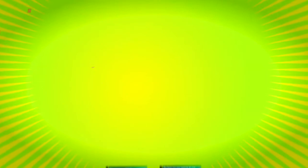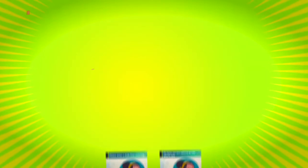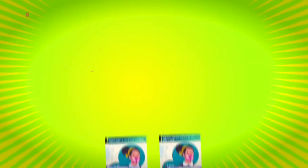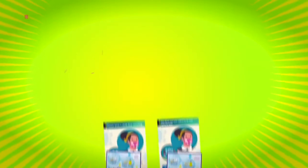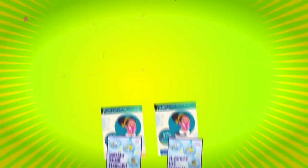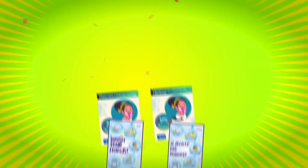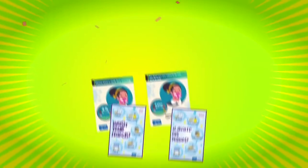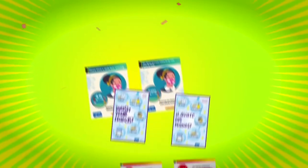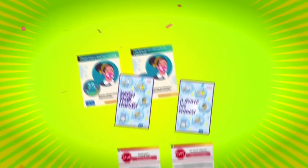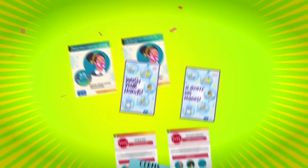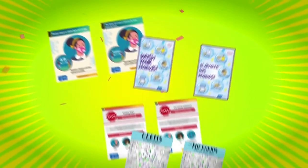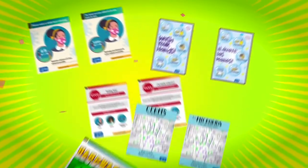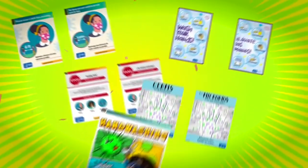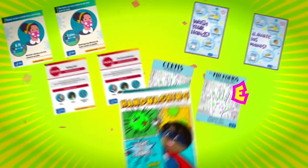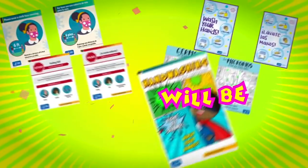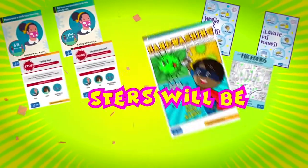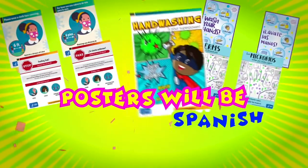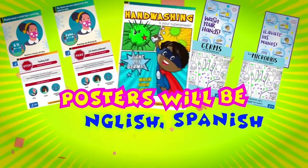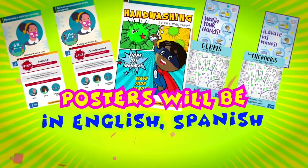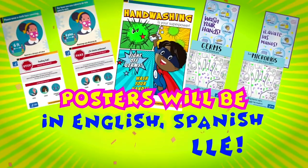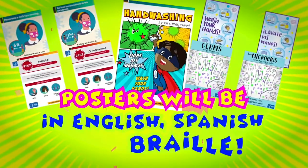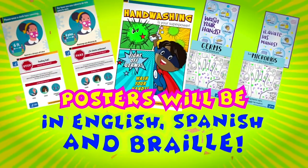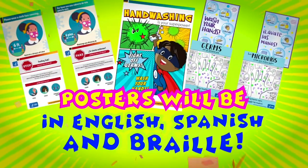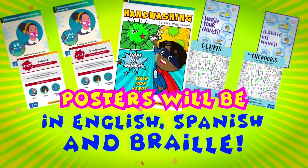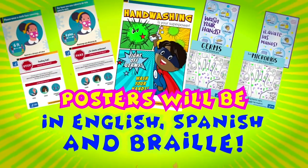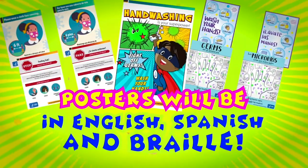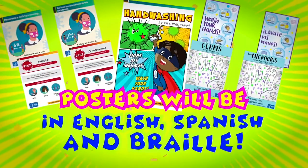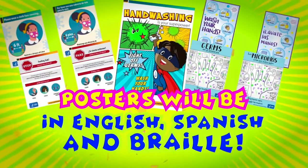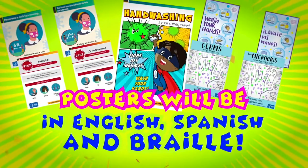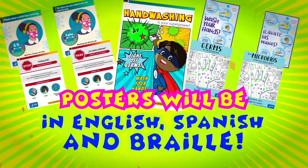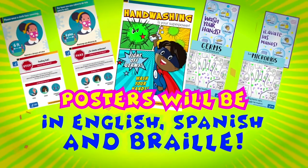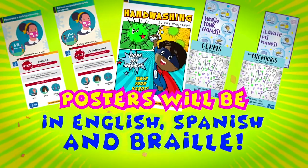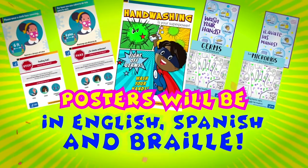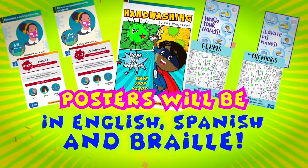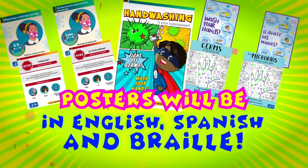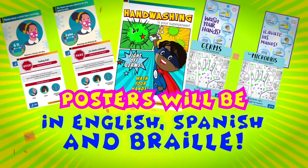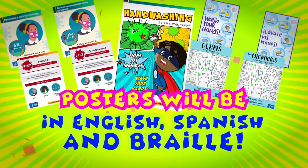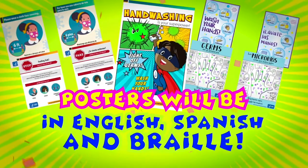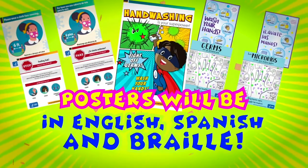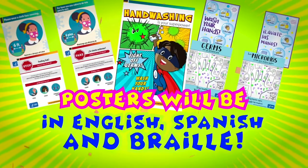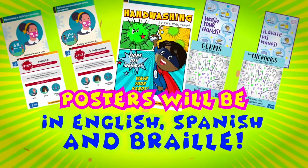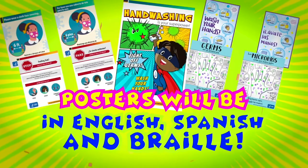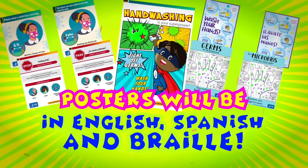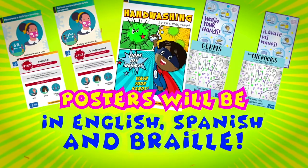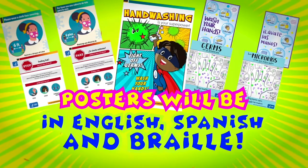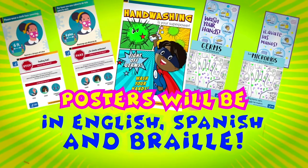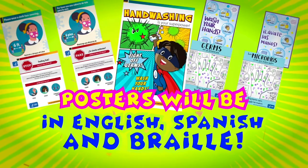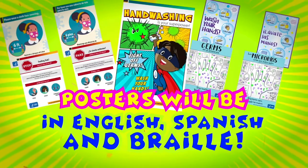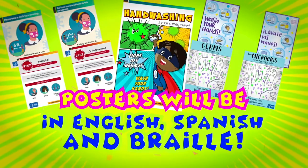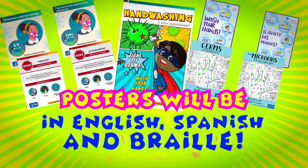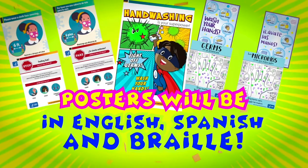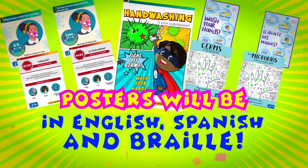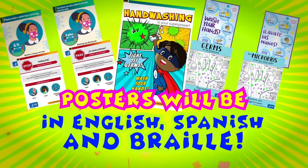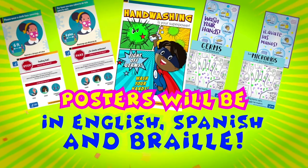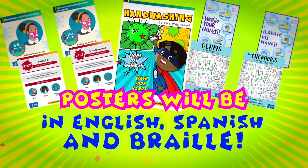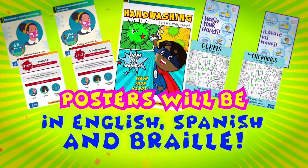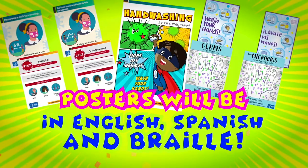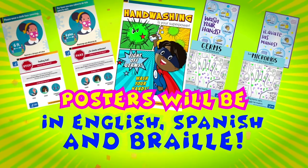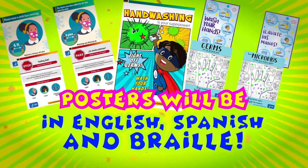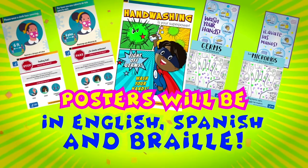posters appear. Words appear. Posters will be in English, Spanish, and Braille. The poster in the center reads, "Hand washing is your superpower." It cuts to a video of Miss Creasy and